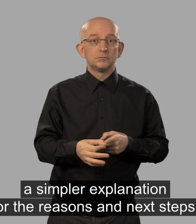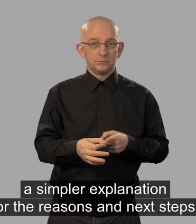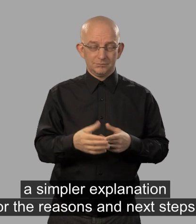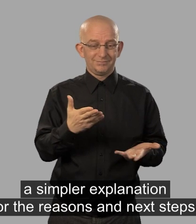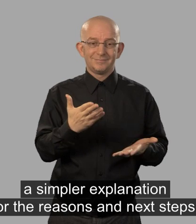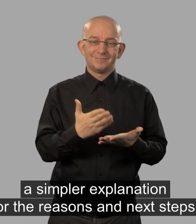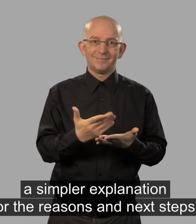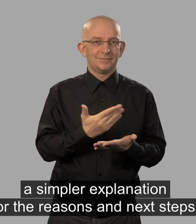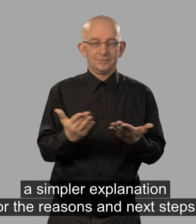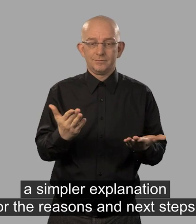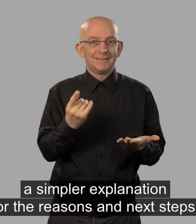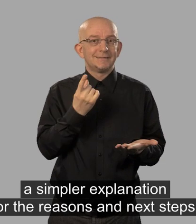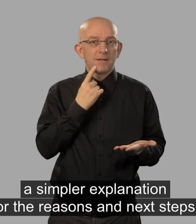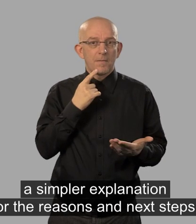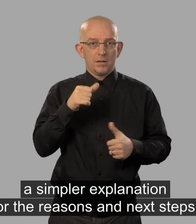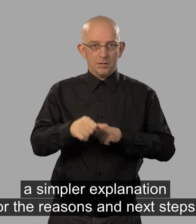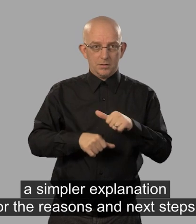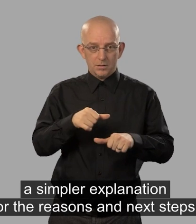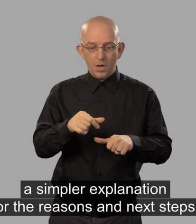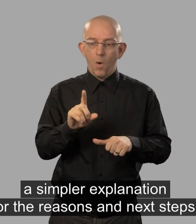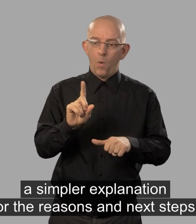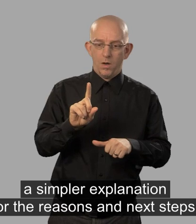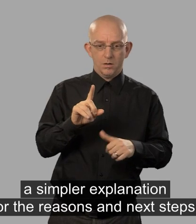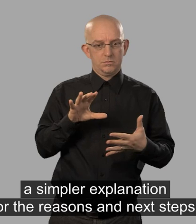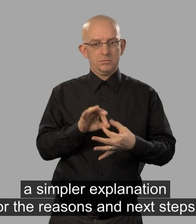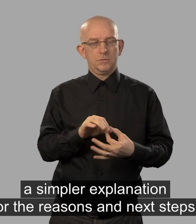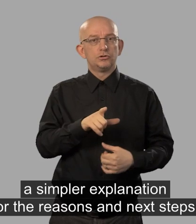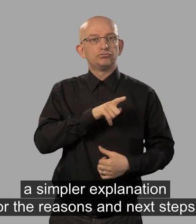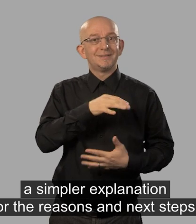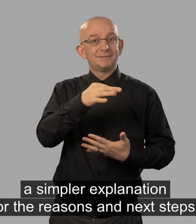a simpler explanation for the reasons and next steps.